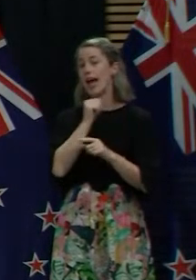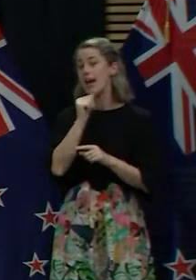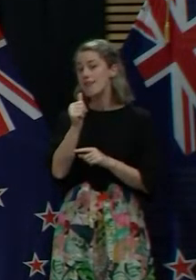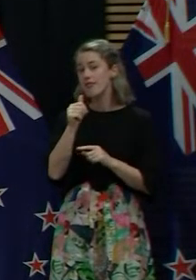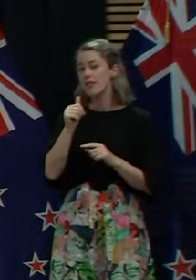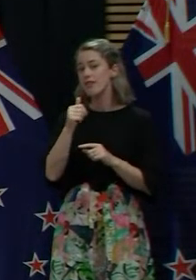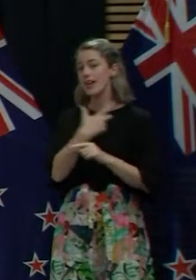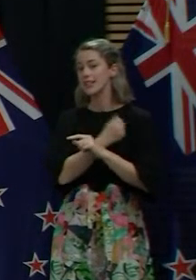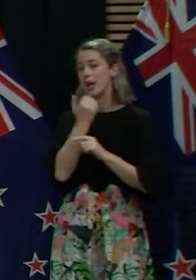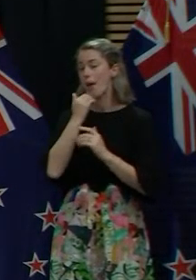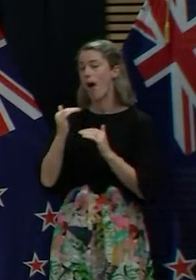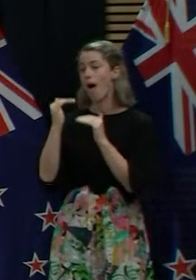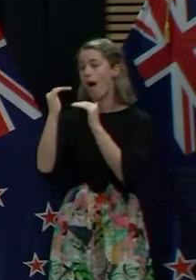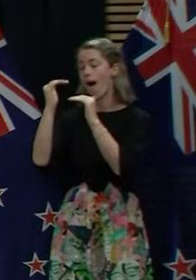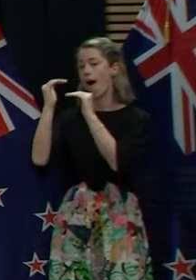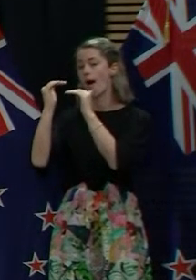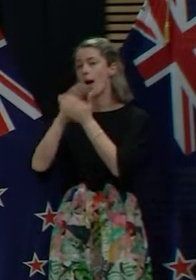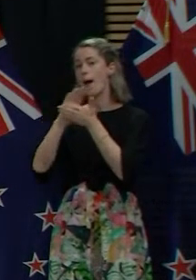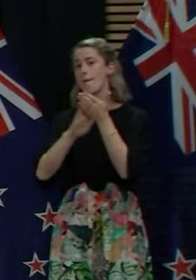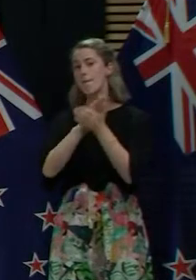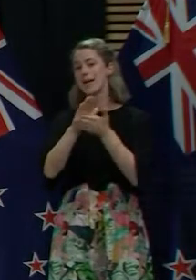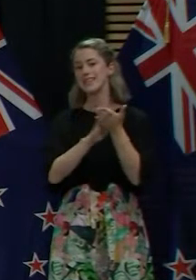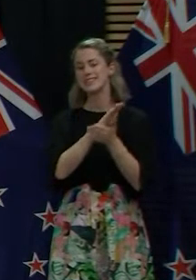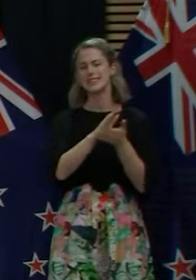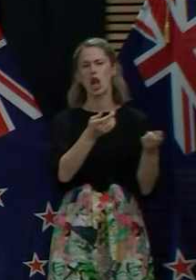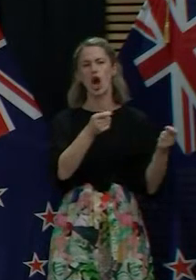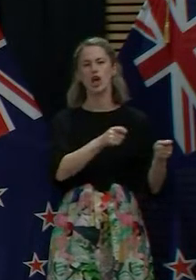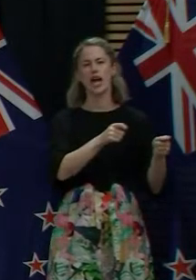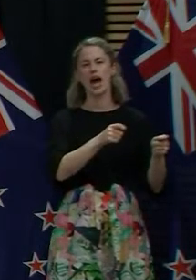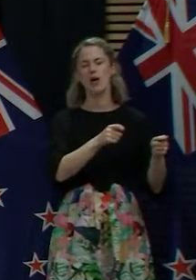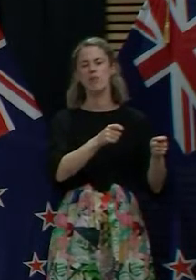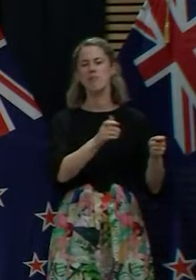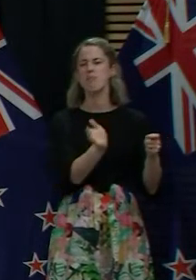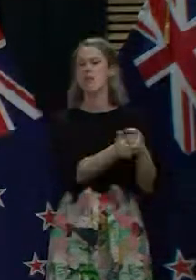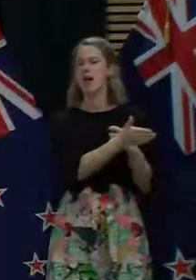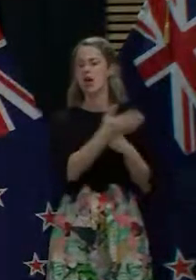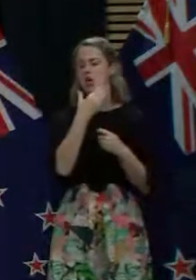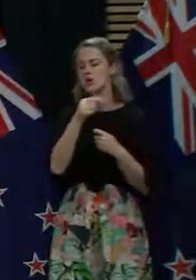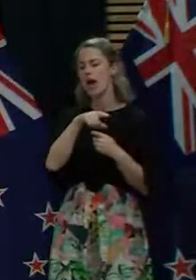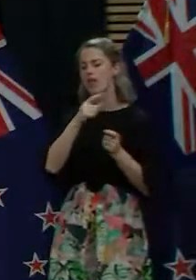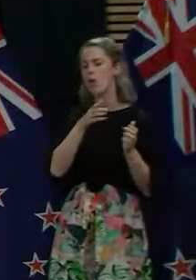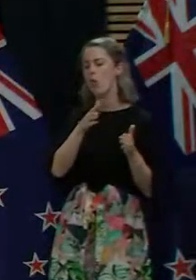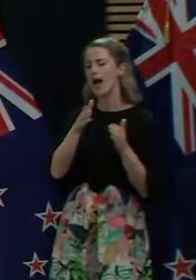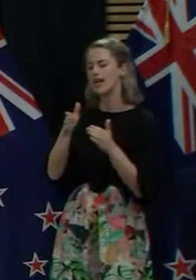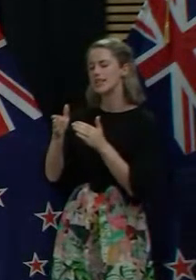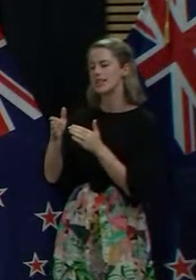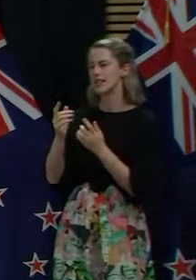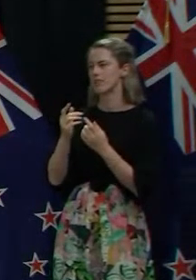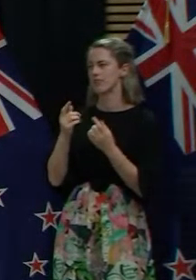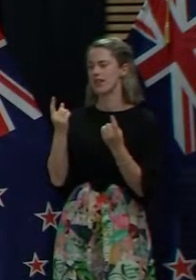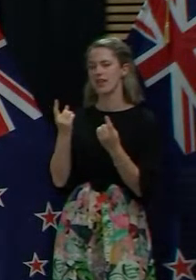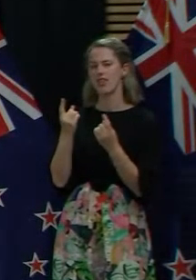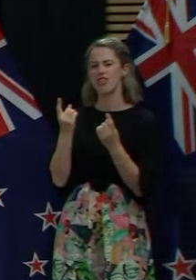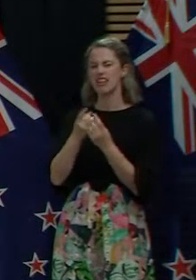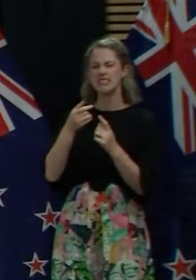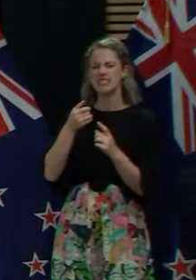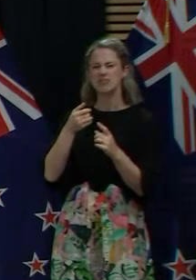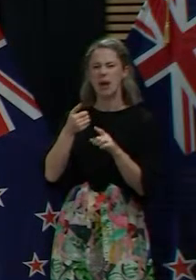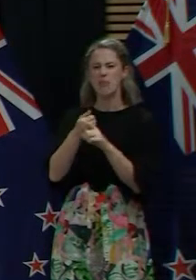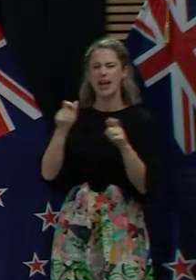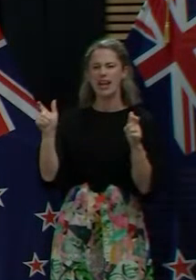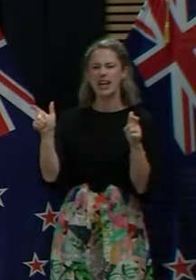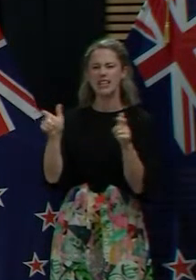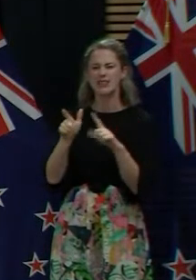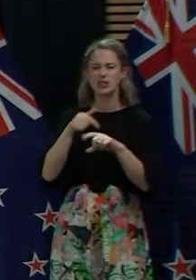those rates are high enough, then we will be able to move aside from those lockdowns as a tool and instead use things that impact on people's lives much, much